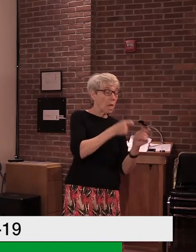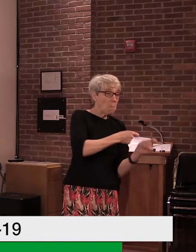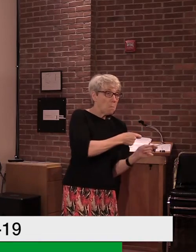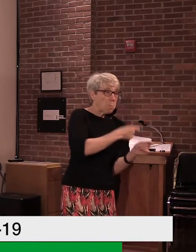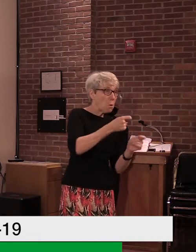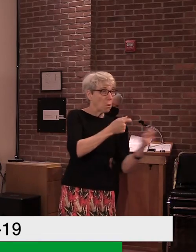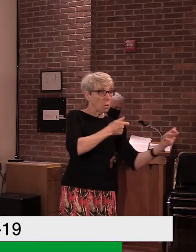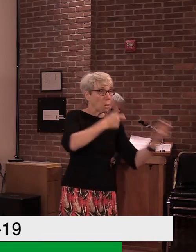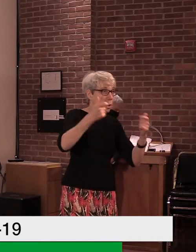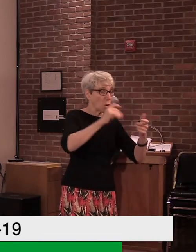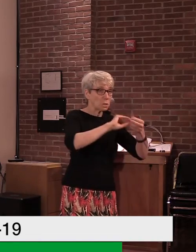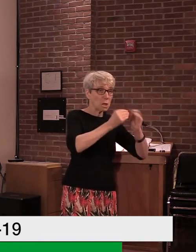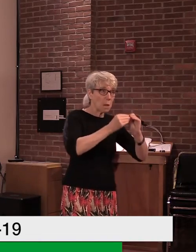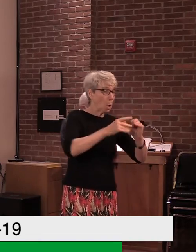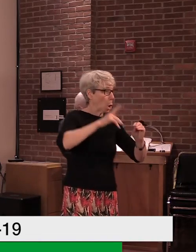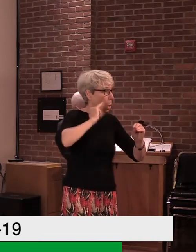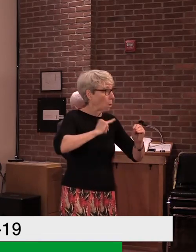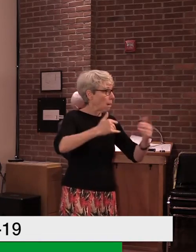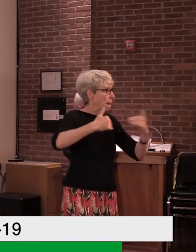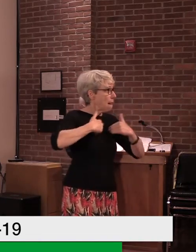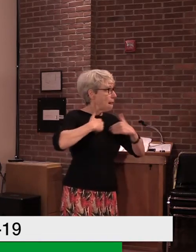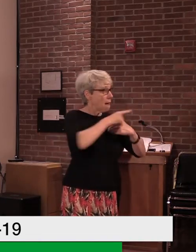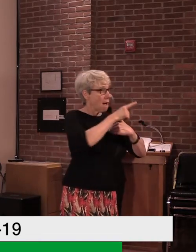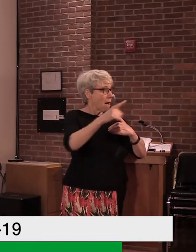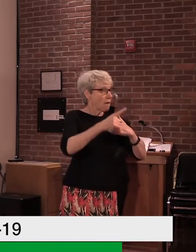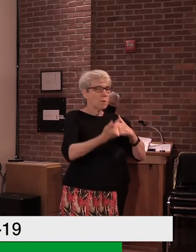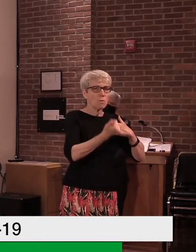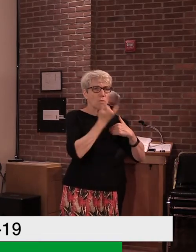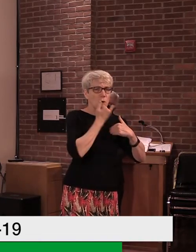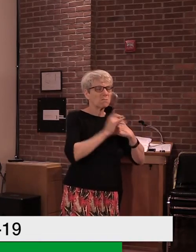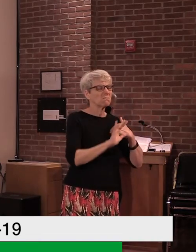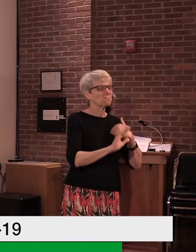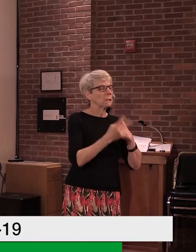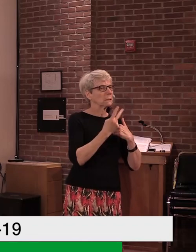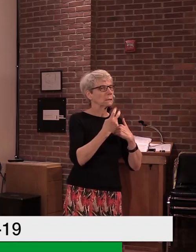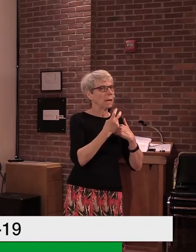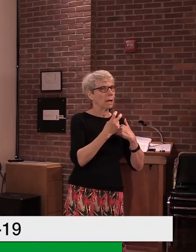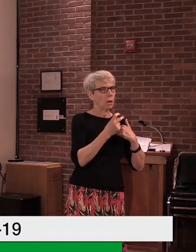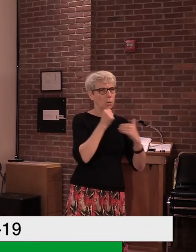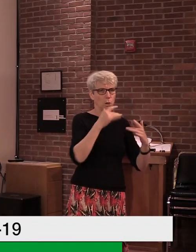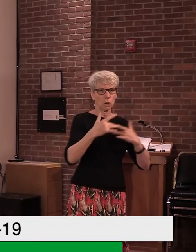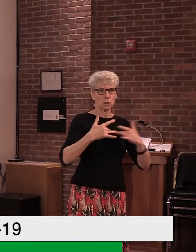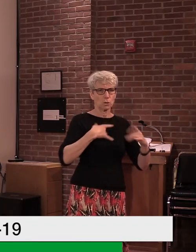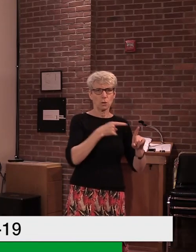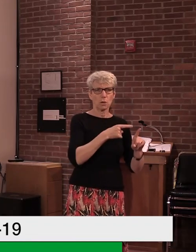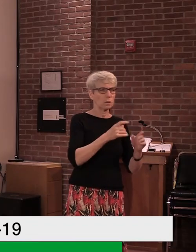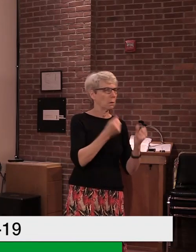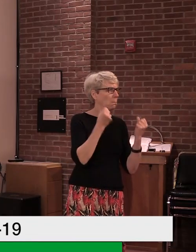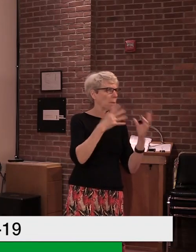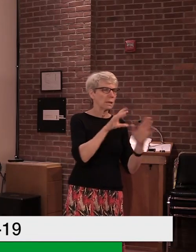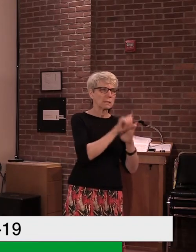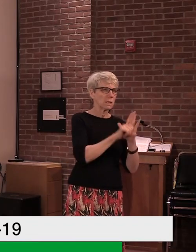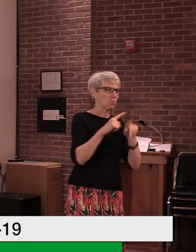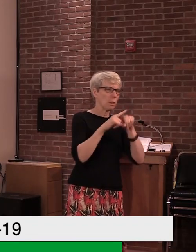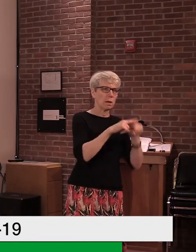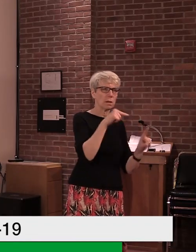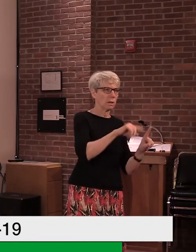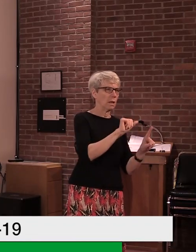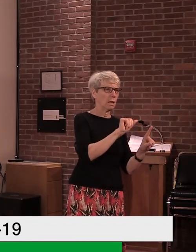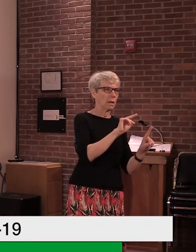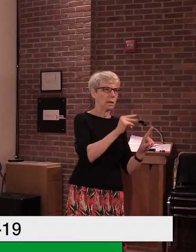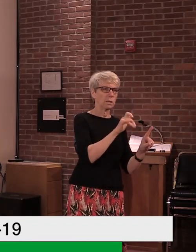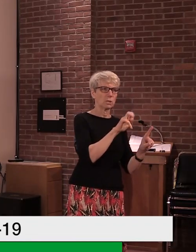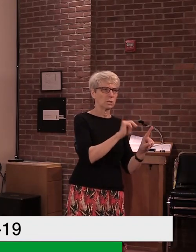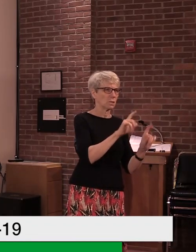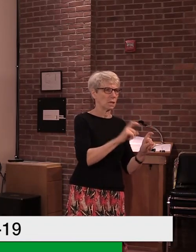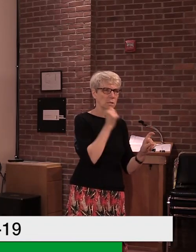percentage if there were false positives in the mix. So I'm not overly concerned about that at this time. What I'm actually more